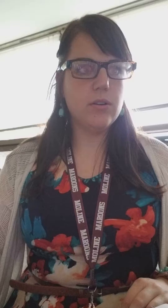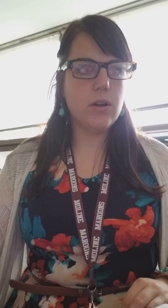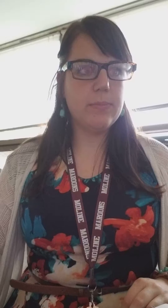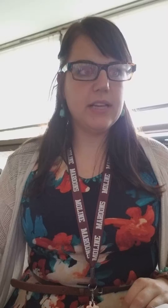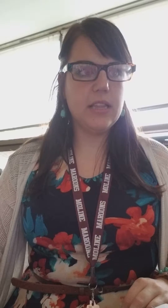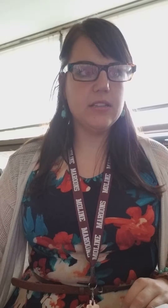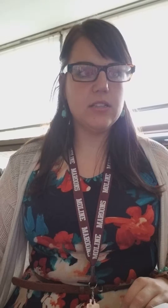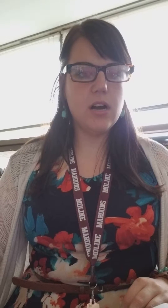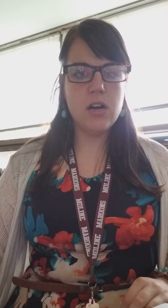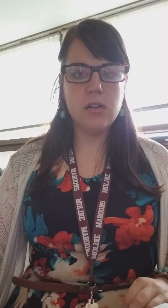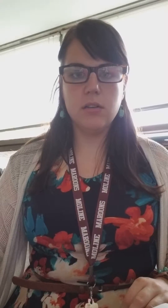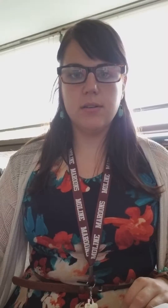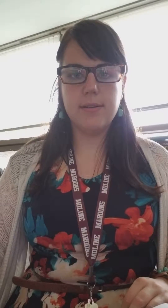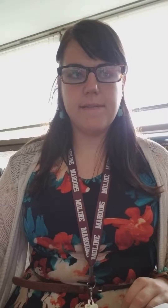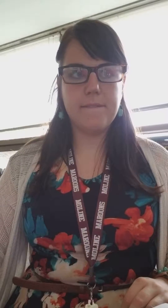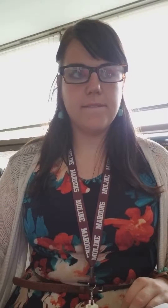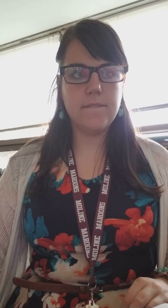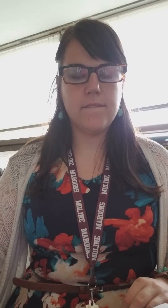I'll play the song.